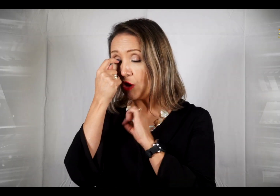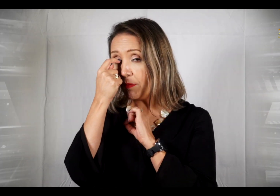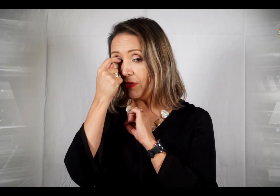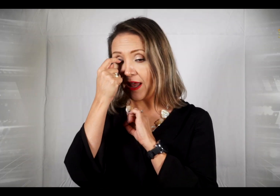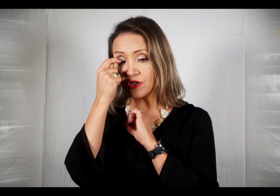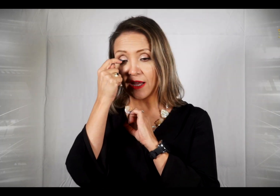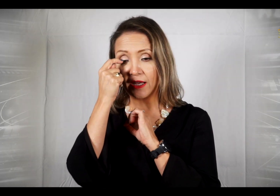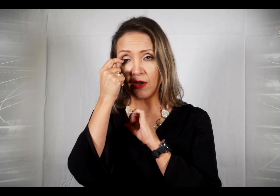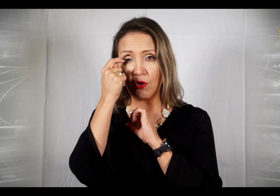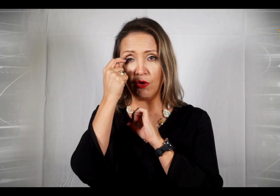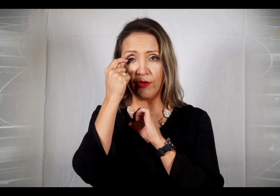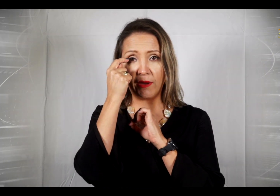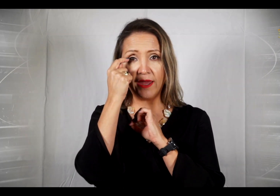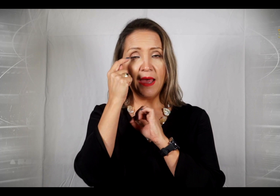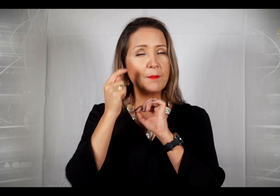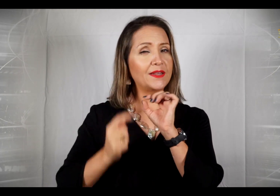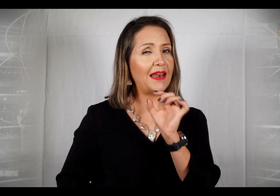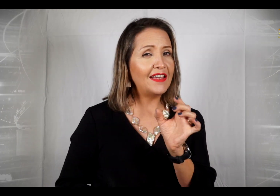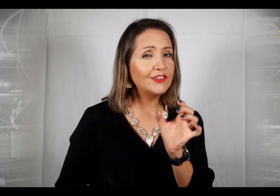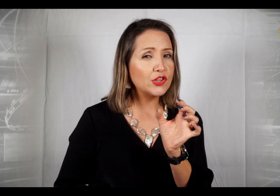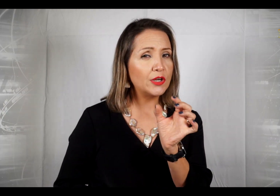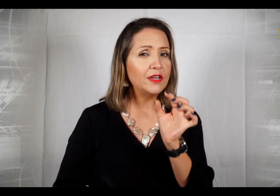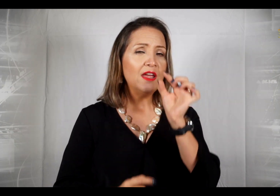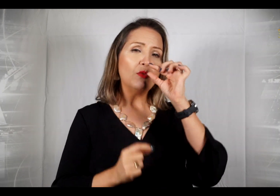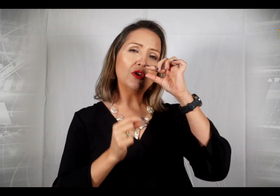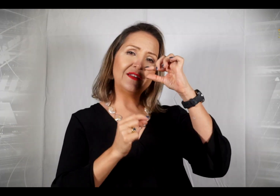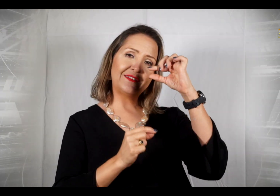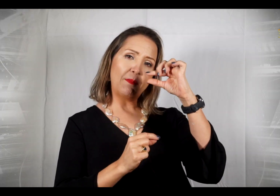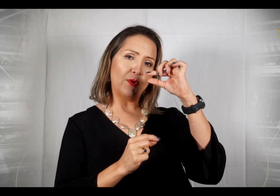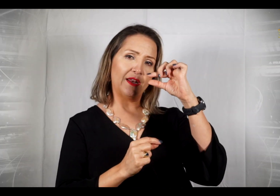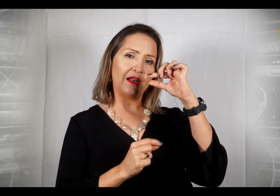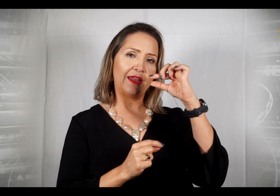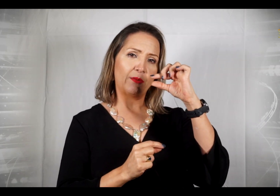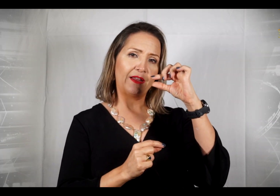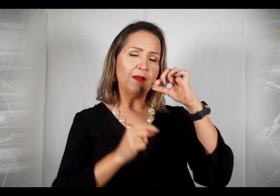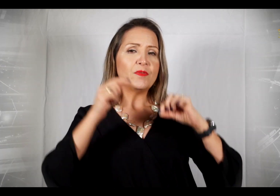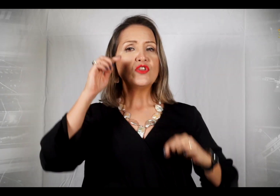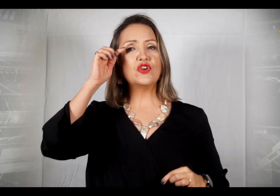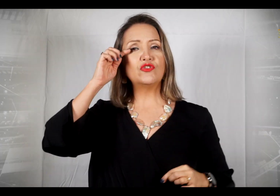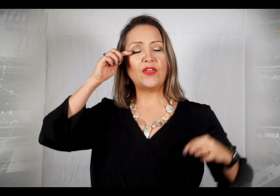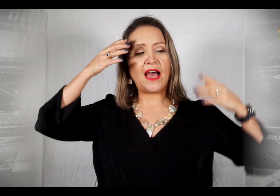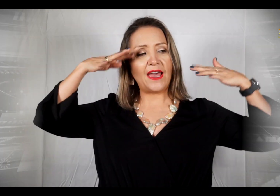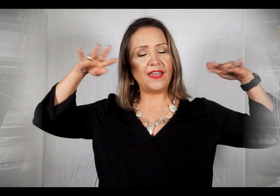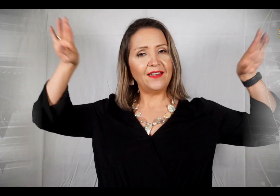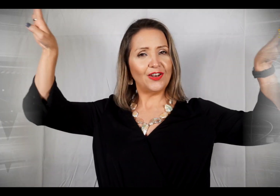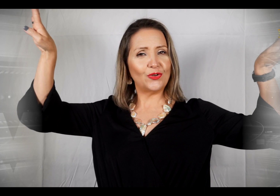of the lash line, all the way, but the last third, we're going to separate it a little bit, just so the eye looks